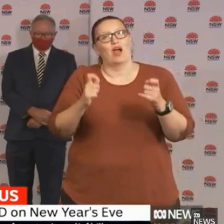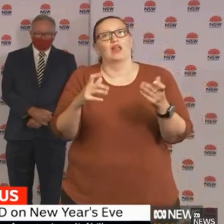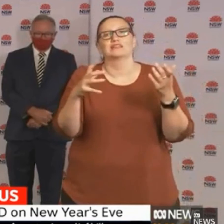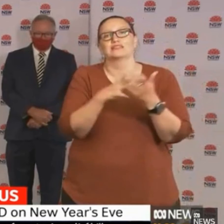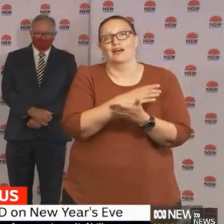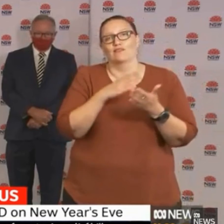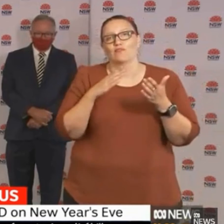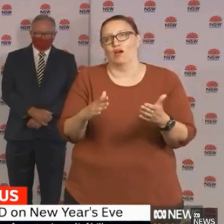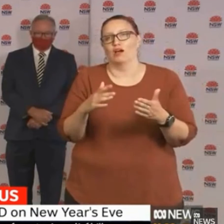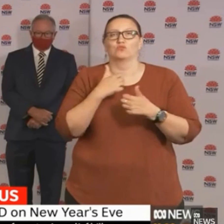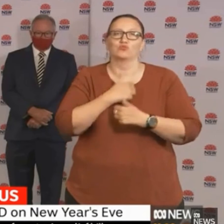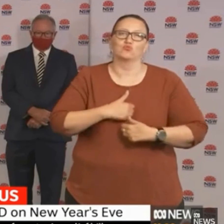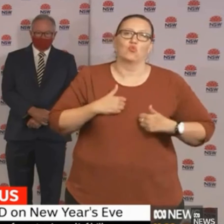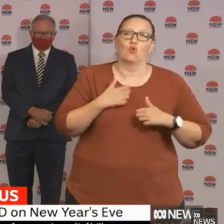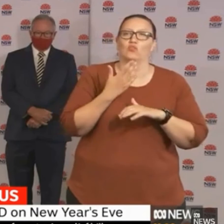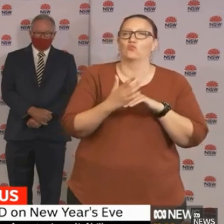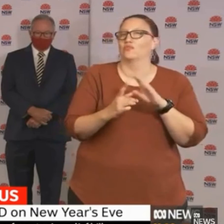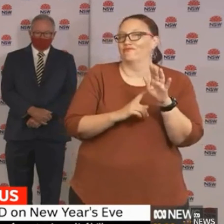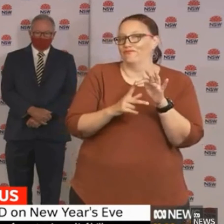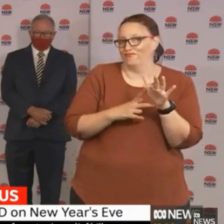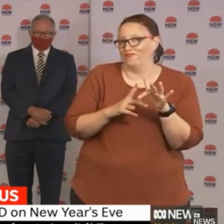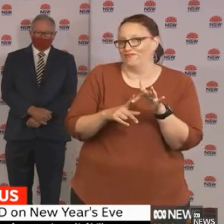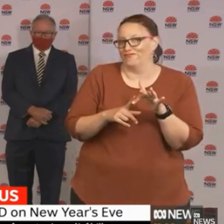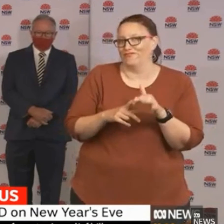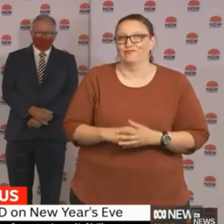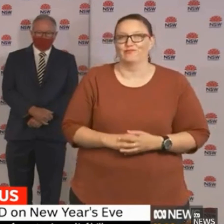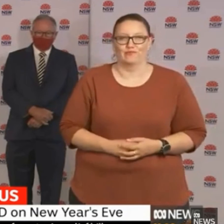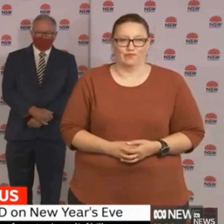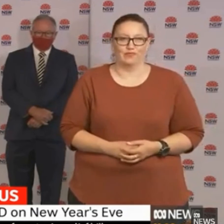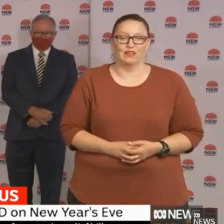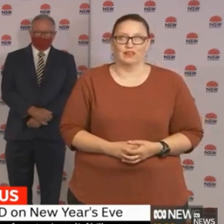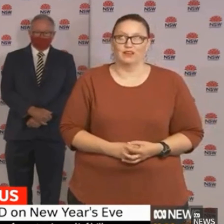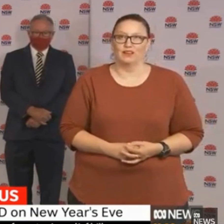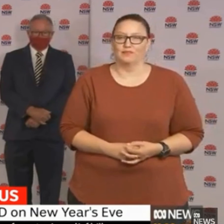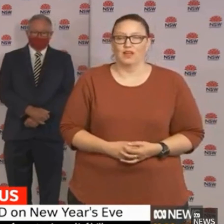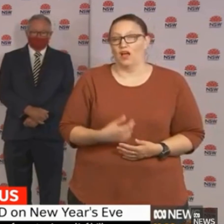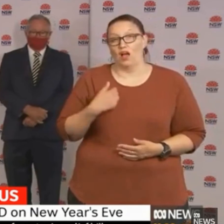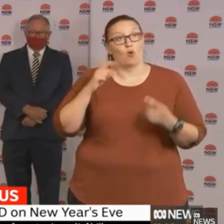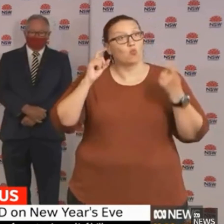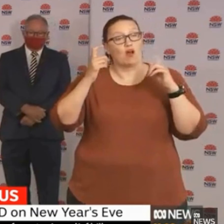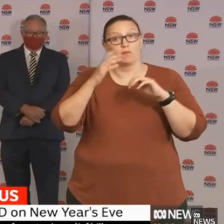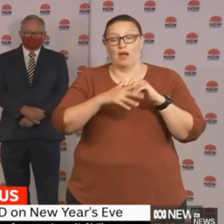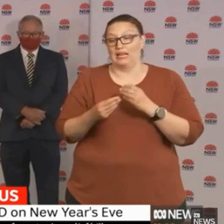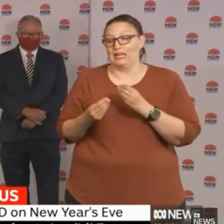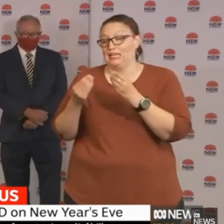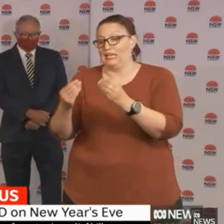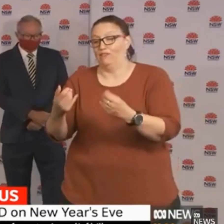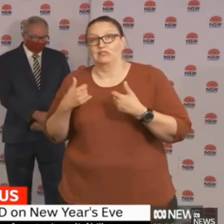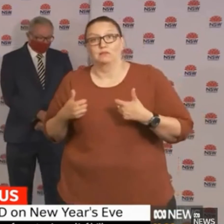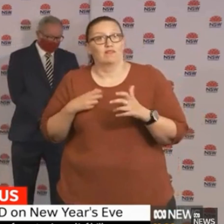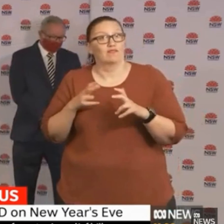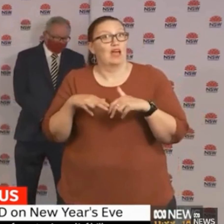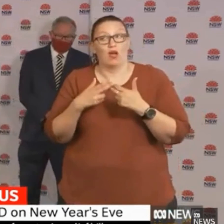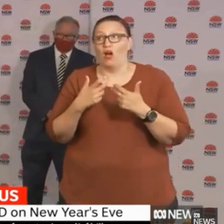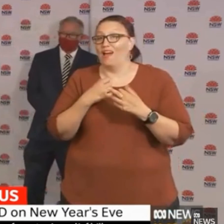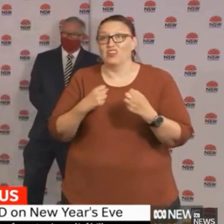Year's Eve without risking transmission of the virus or transmitting it to your loved ones. I mean, I worry about that all the time, and as I think I've mentioned